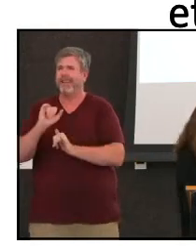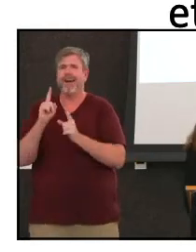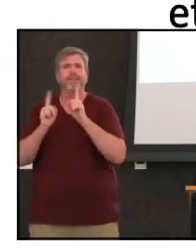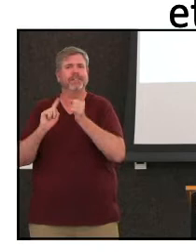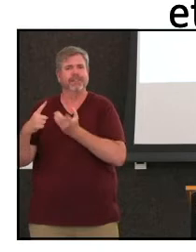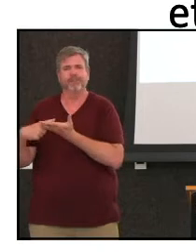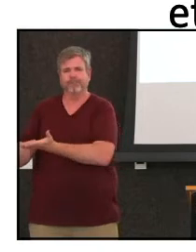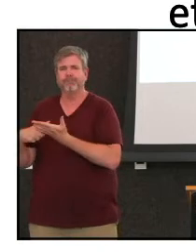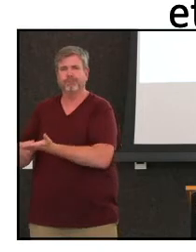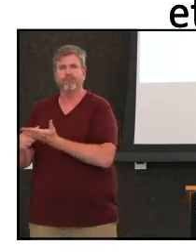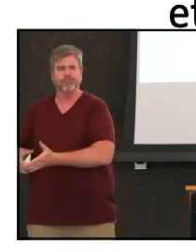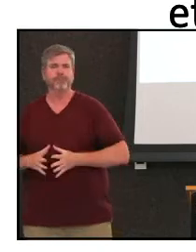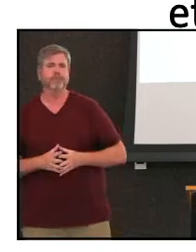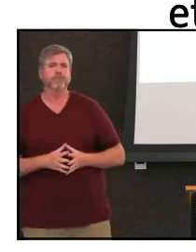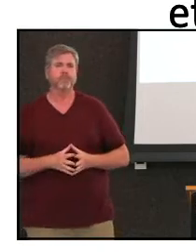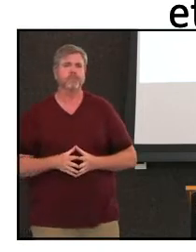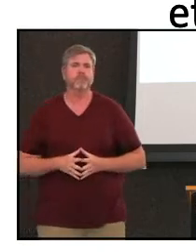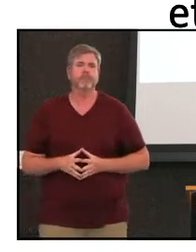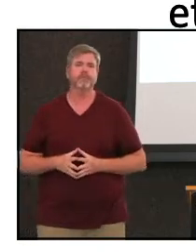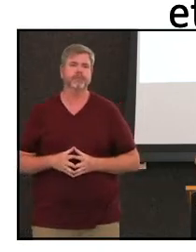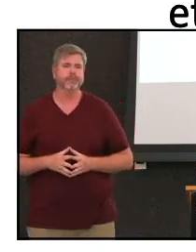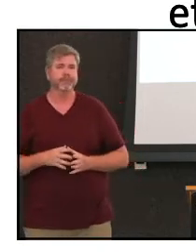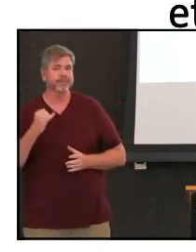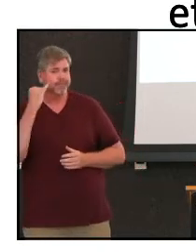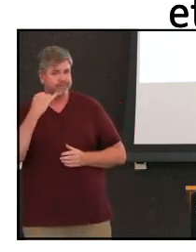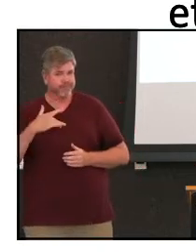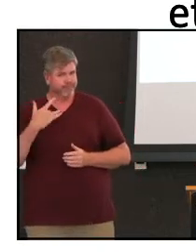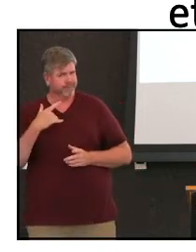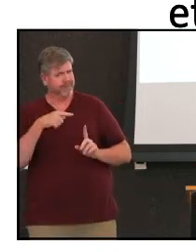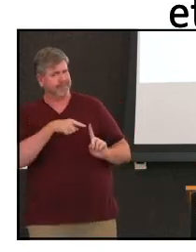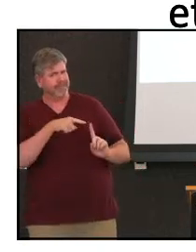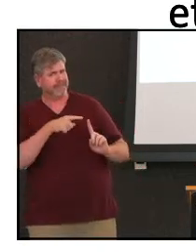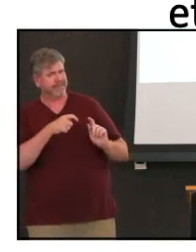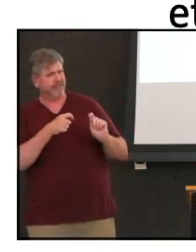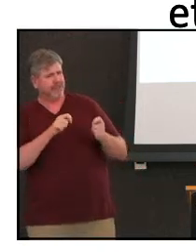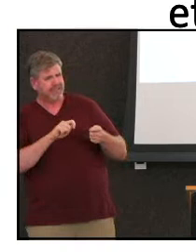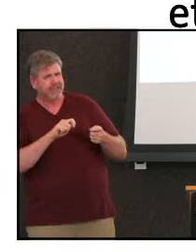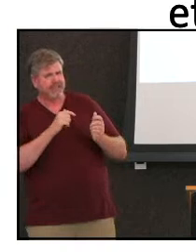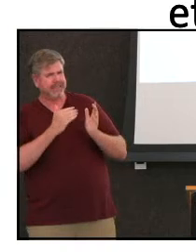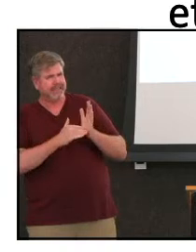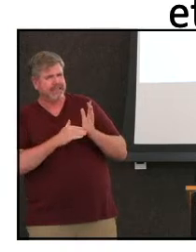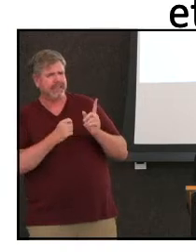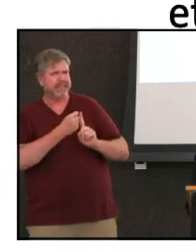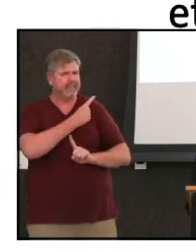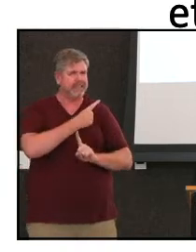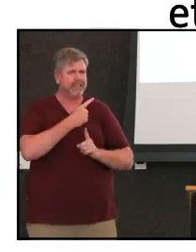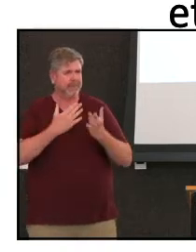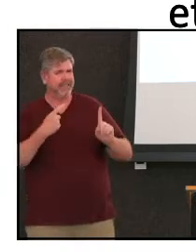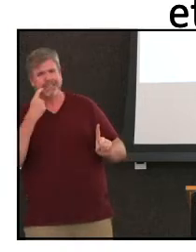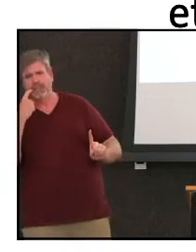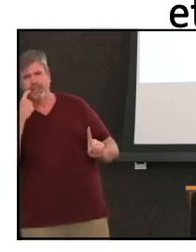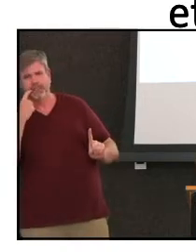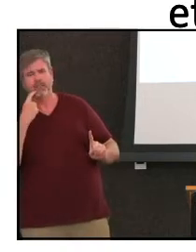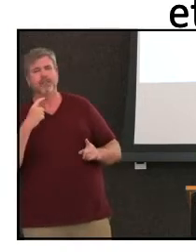Finally, if you do think your child has developed an addiction, so we've talked about how many times fentanyl poisoning is just that, it's poisoning.